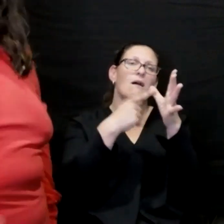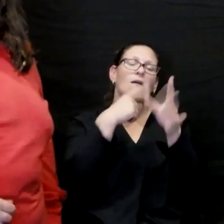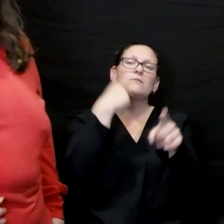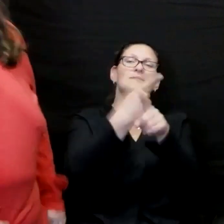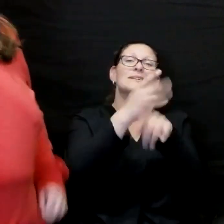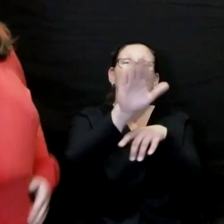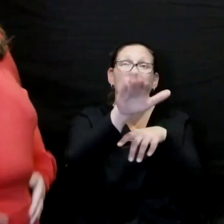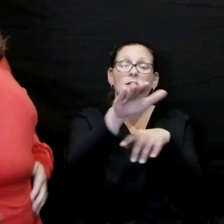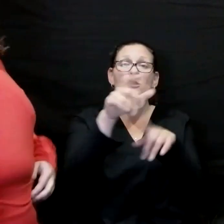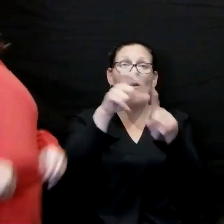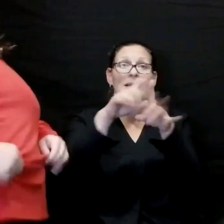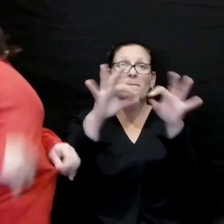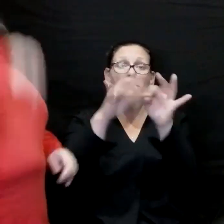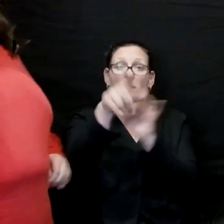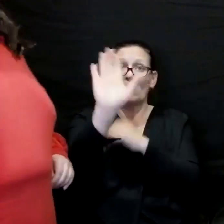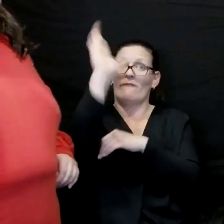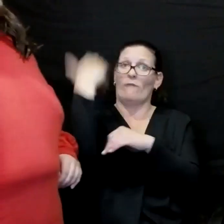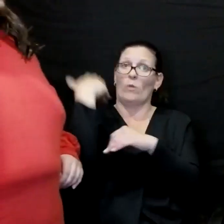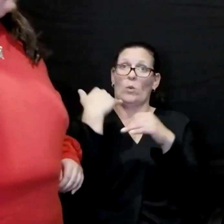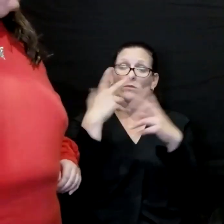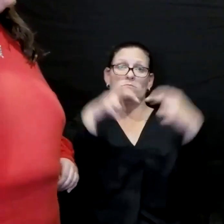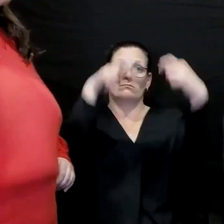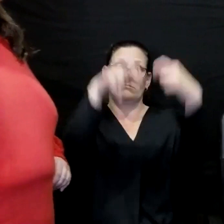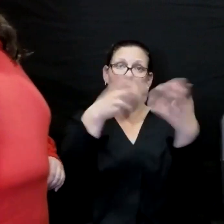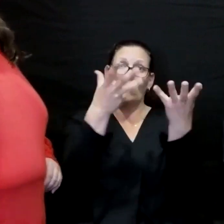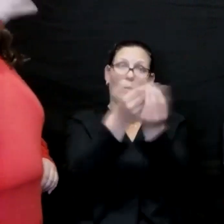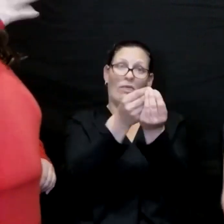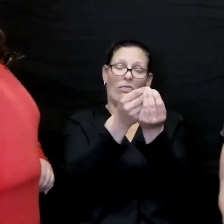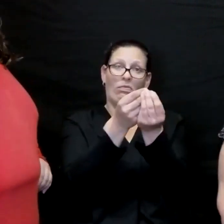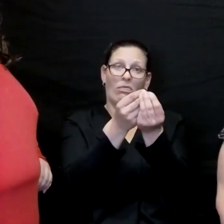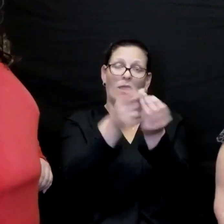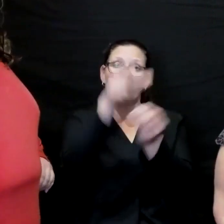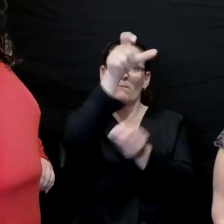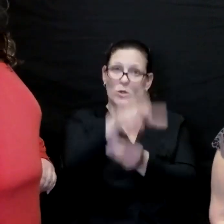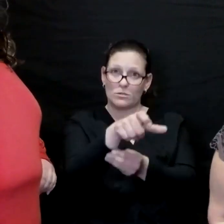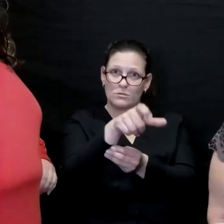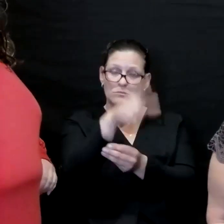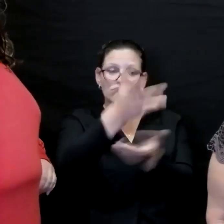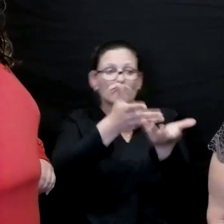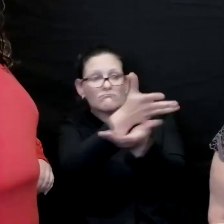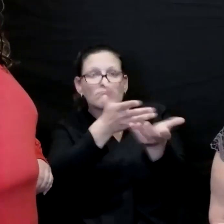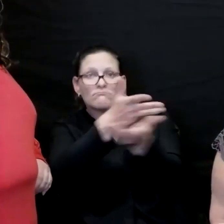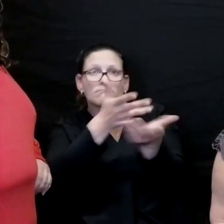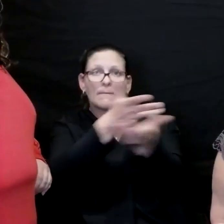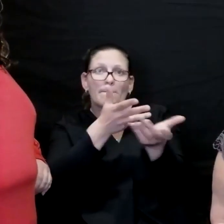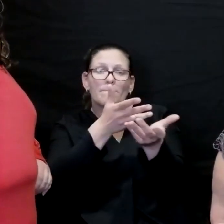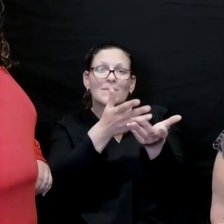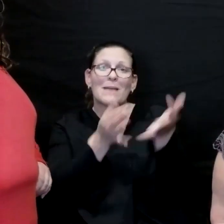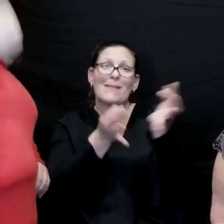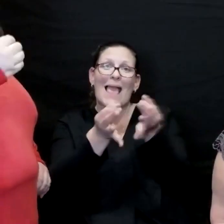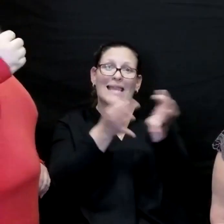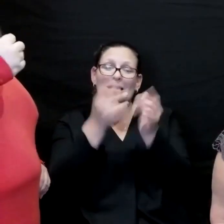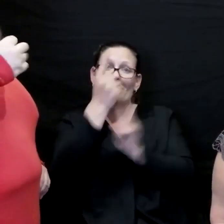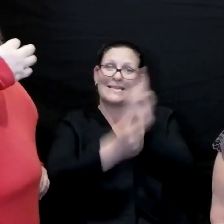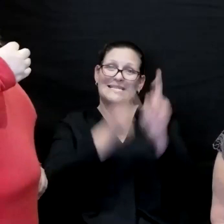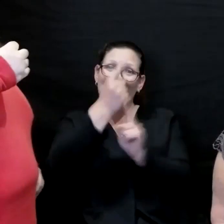whoever you had the planning meeting with, or whoever whoever Plan your meeting planner or